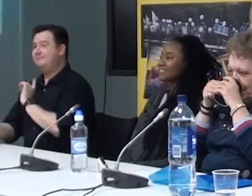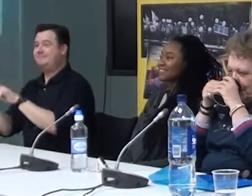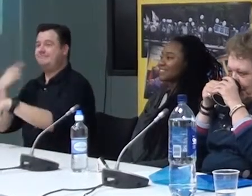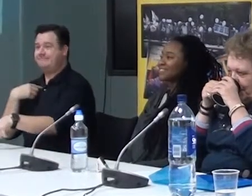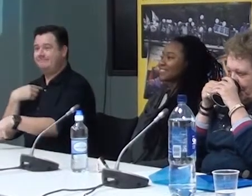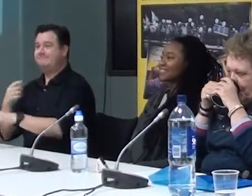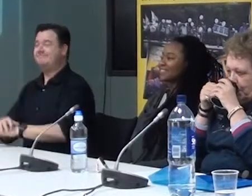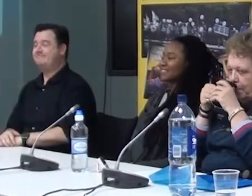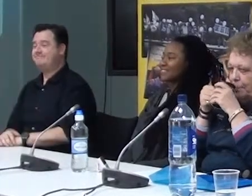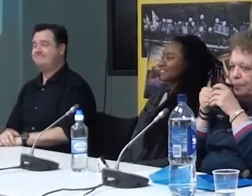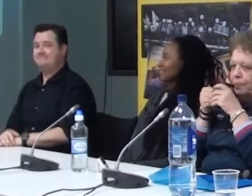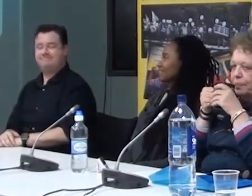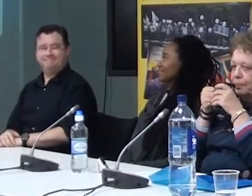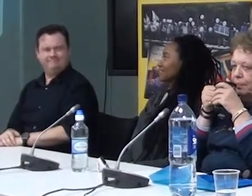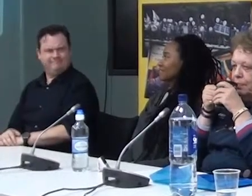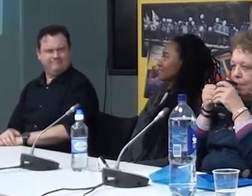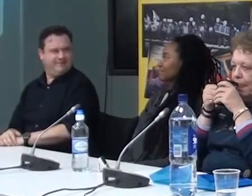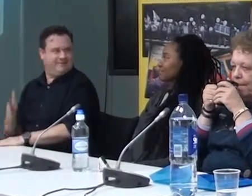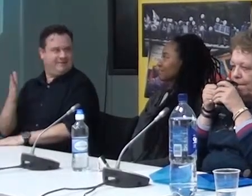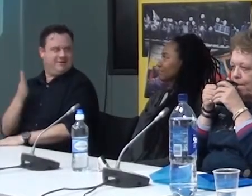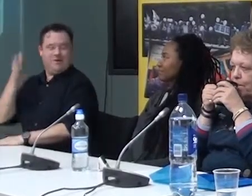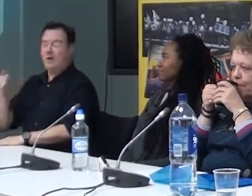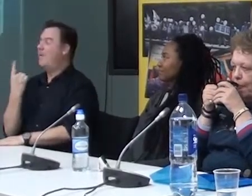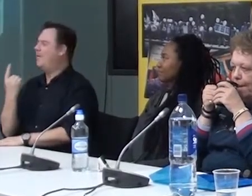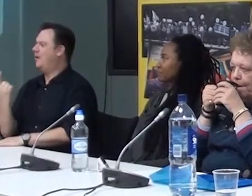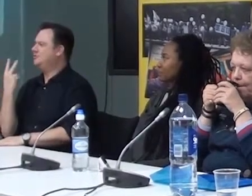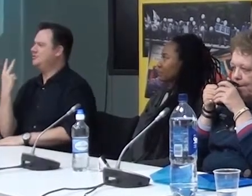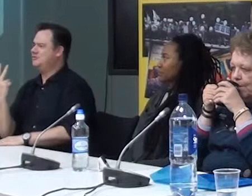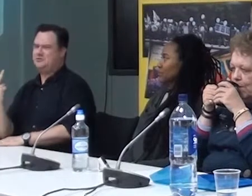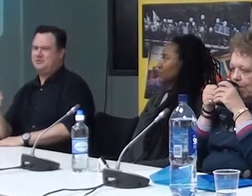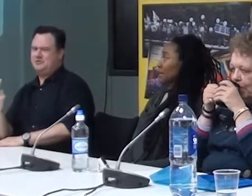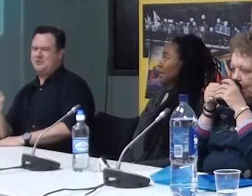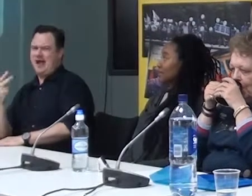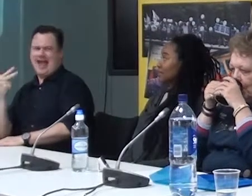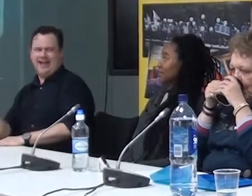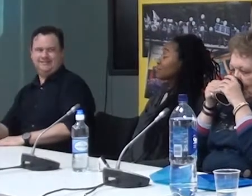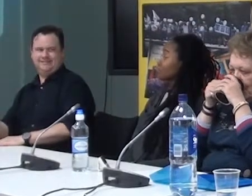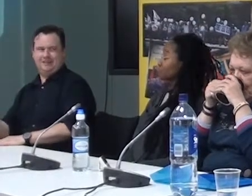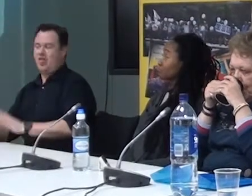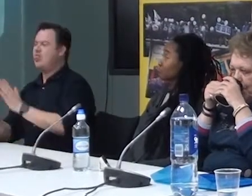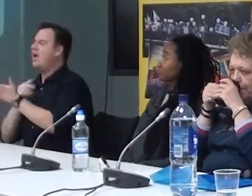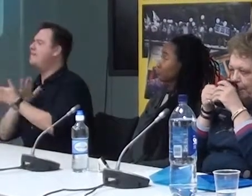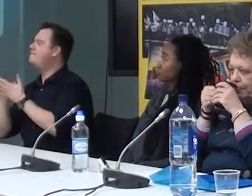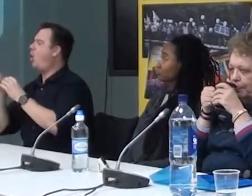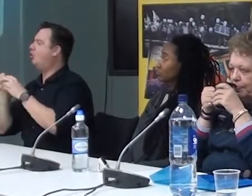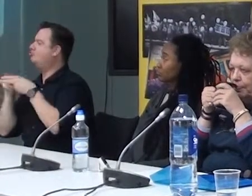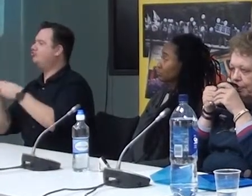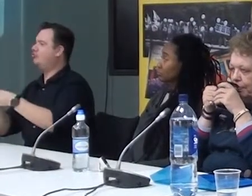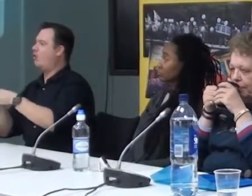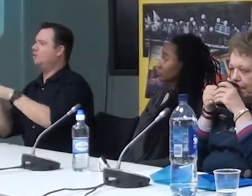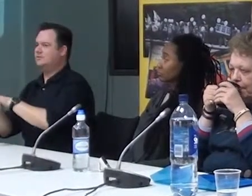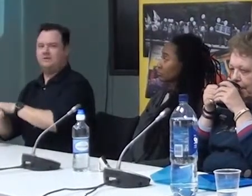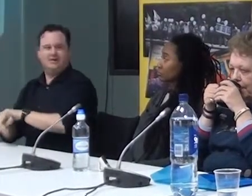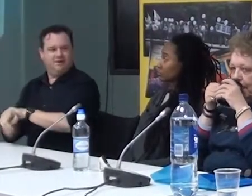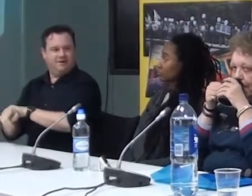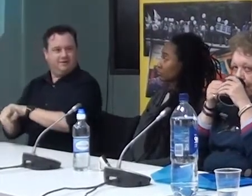distinctly fire at 128 Devils Road, Holborn, WC1 TX 8TM.